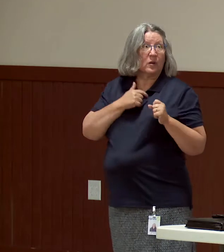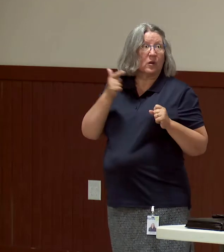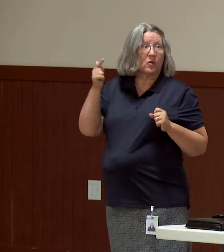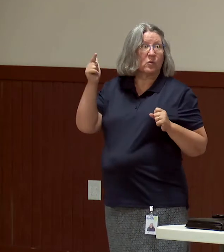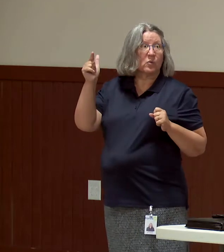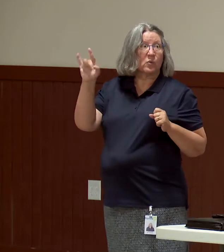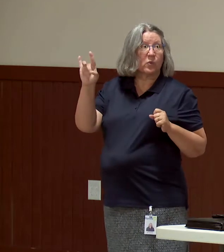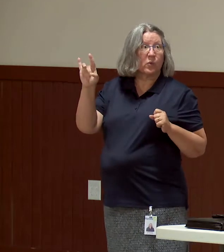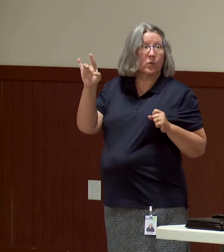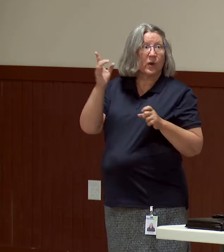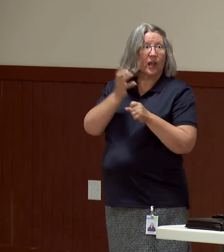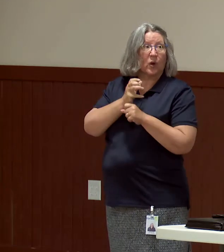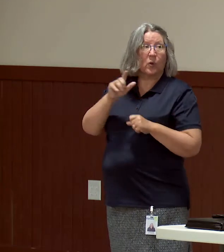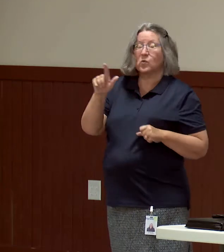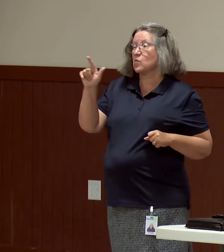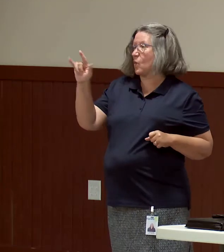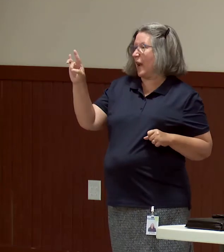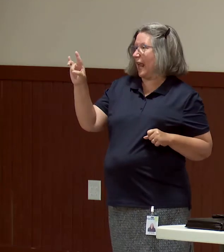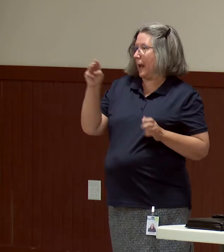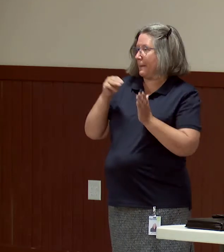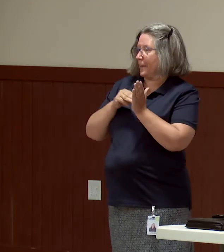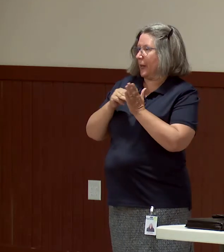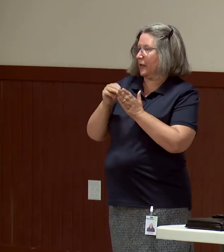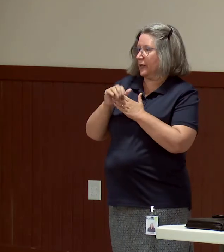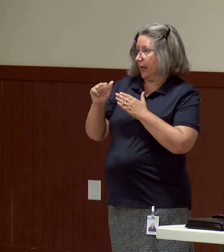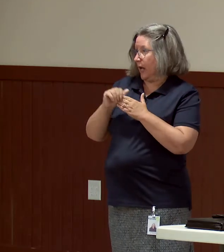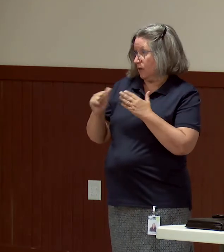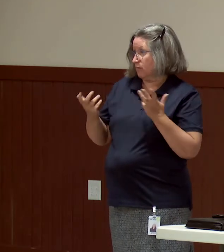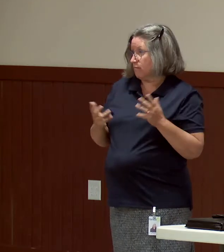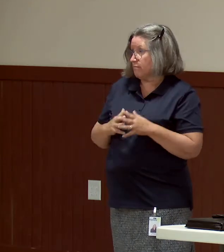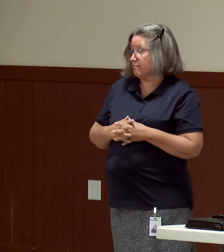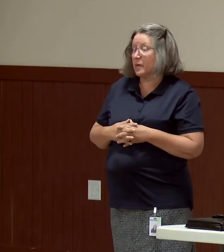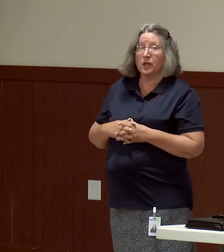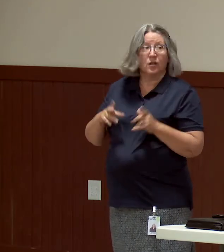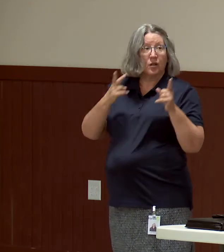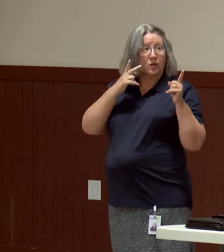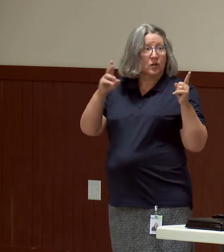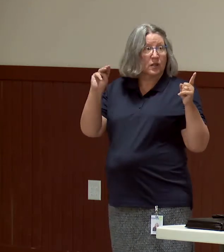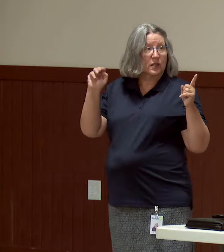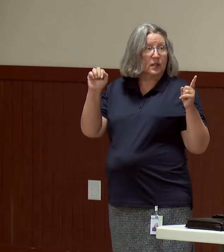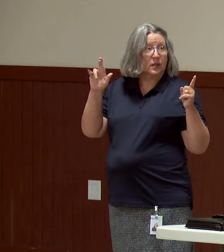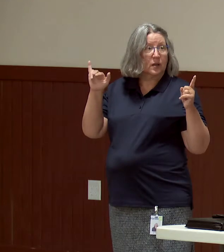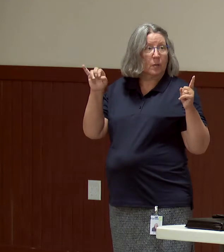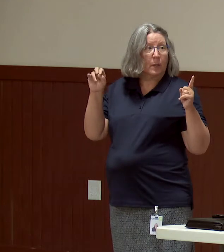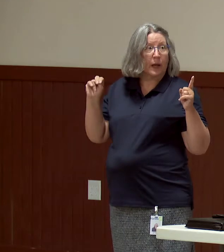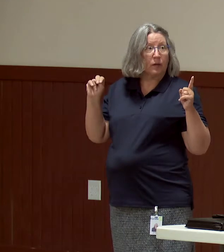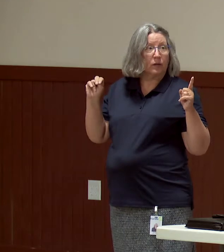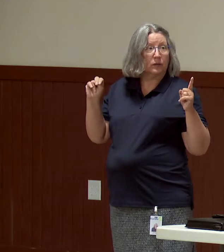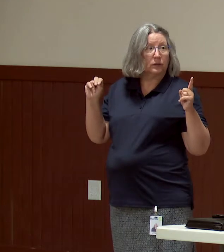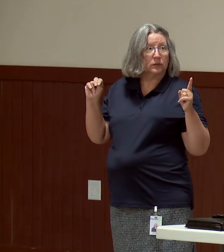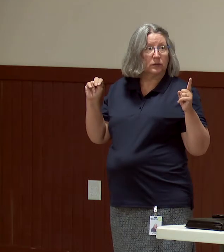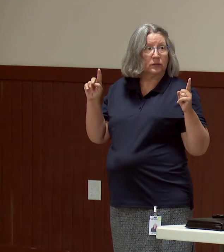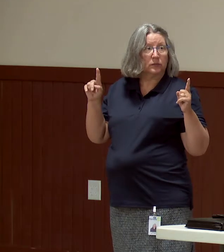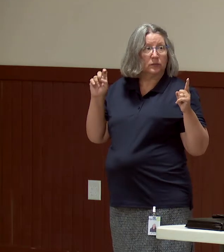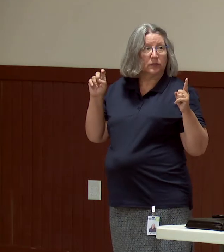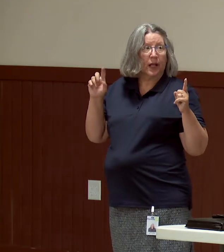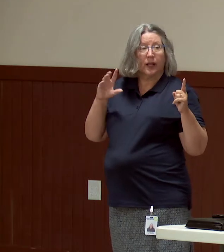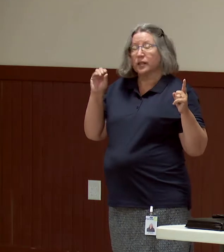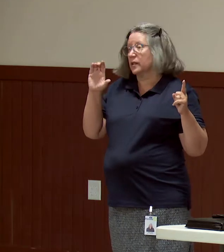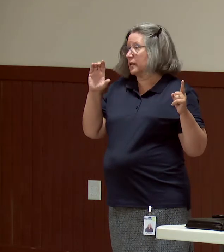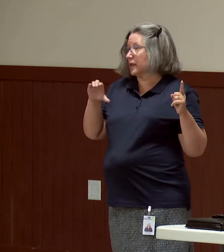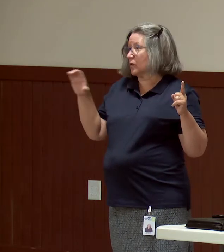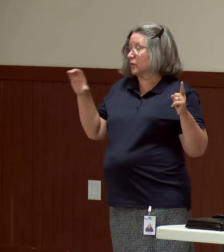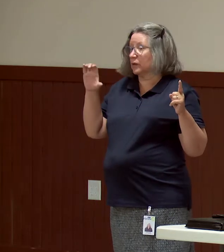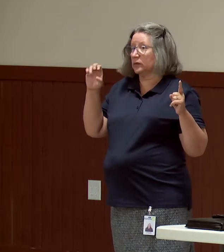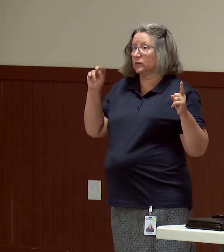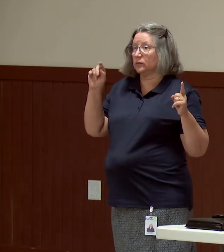million of ARPA funds. So for example, Mayor, what is it, Central City is $193,000? So, have you